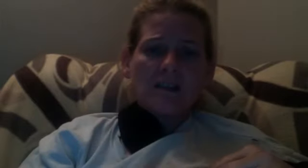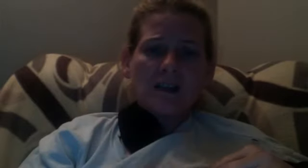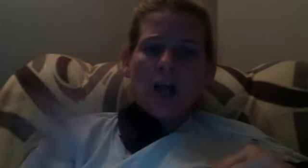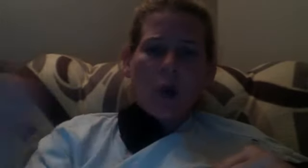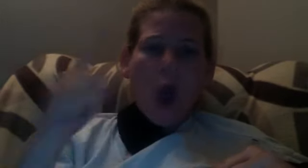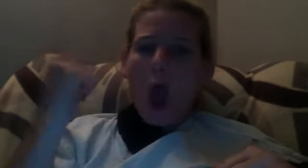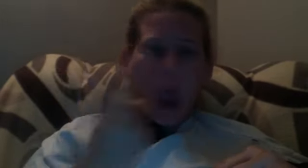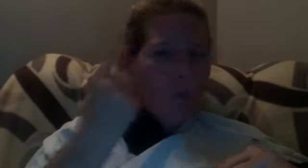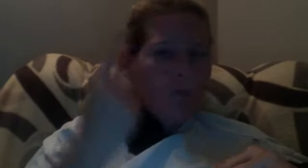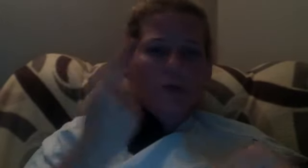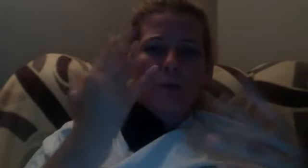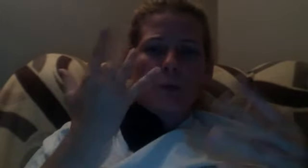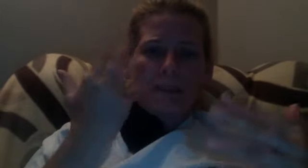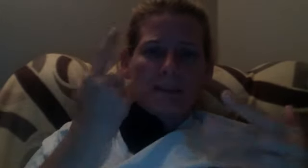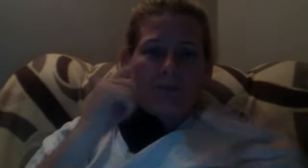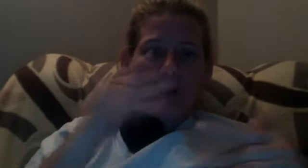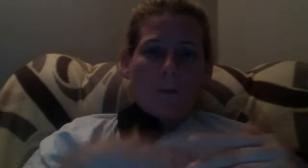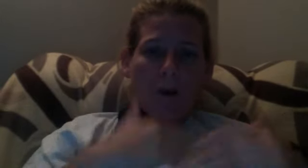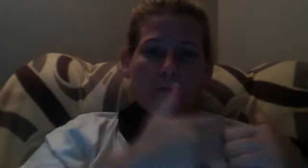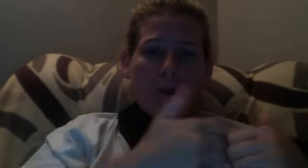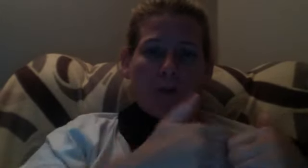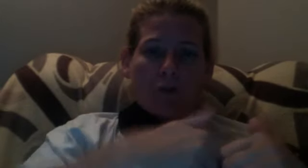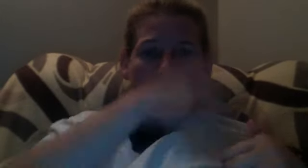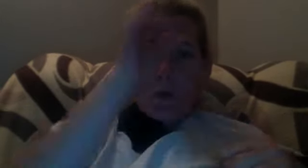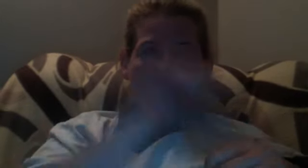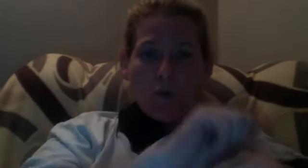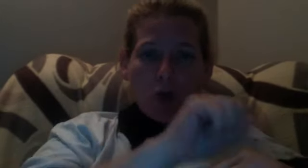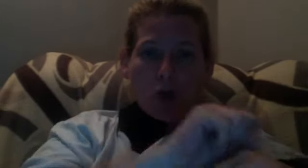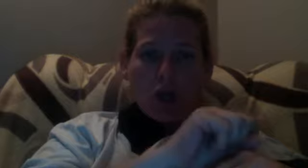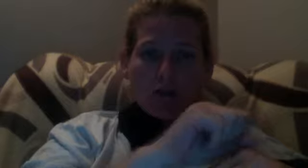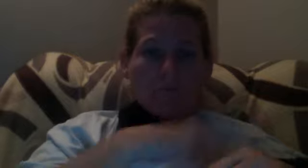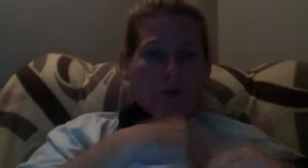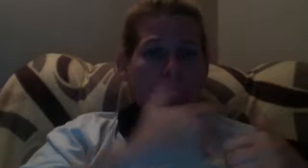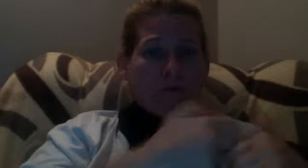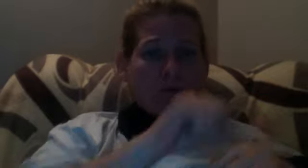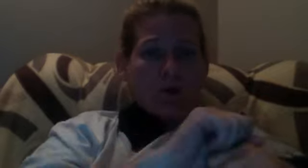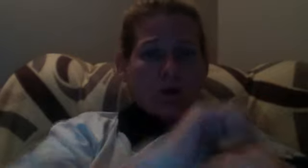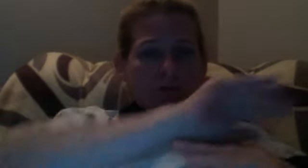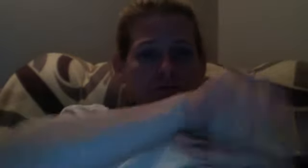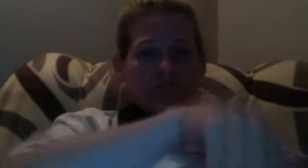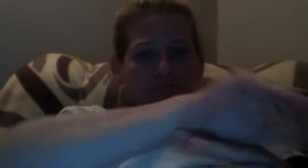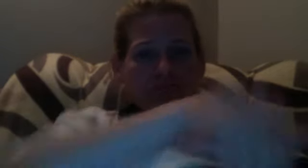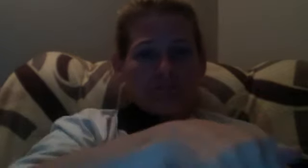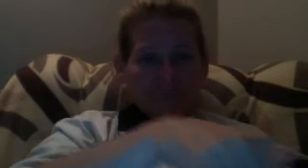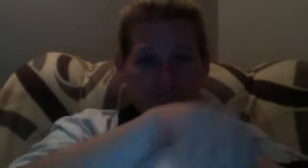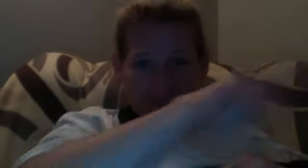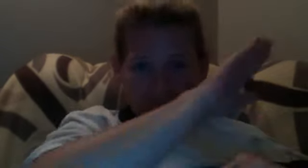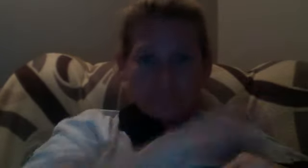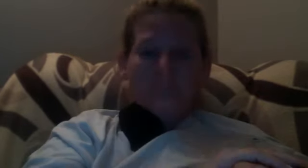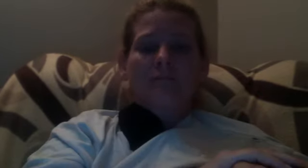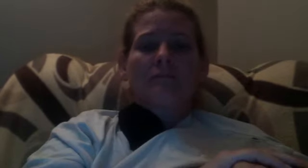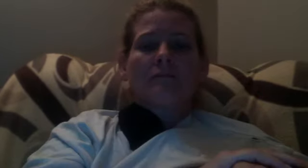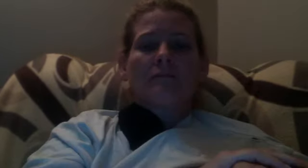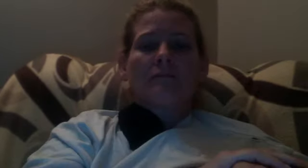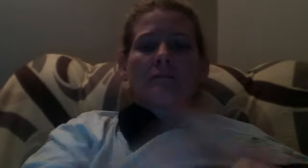a conversion, so that would have been a factory Schwinn conversion, but it's still a conversion. Probably would have been a little girl's bike or something like that.